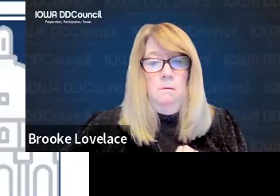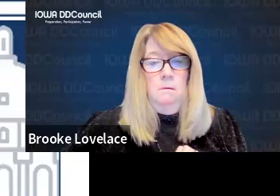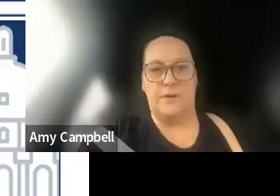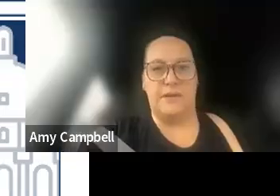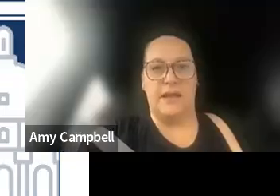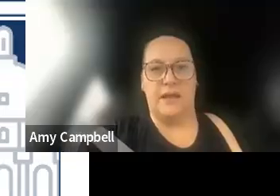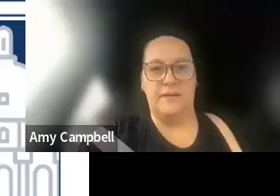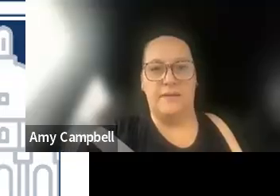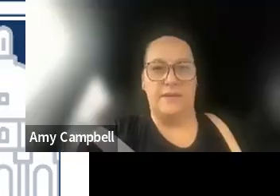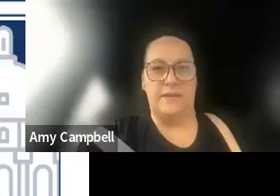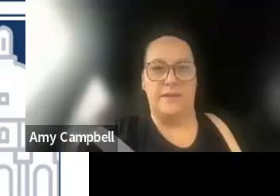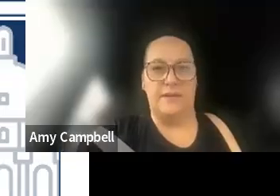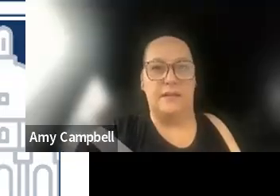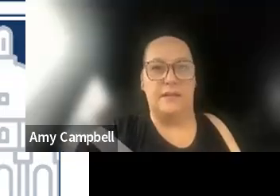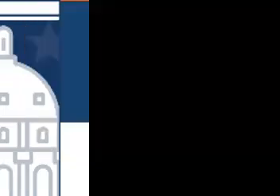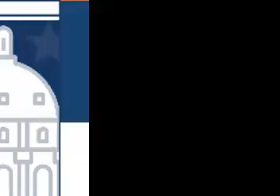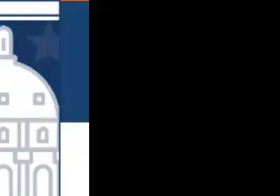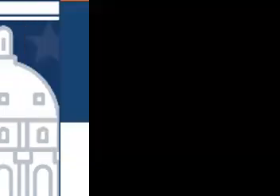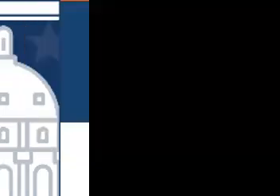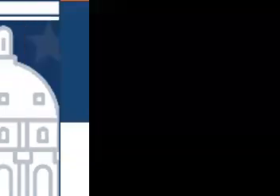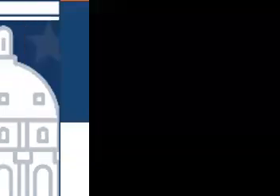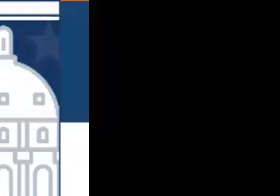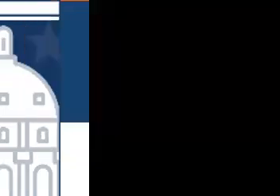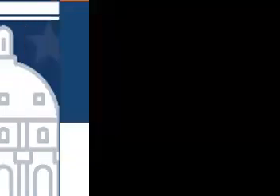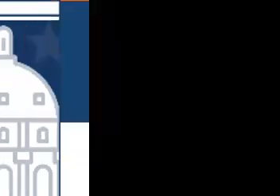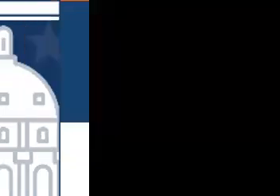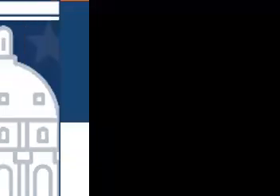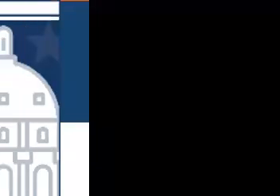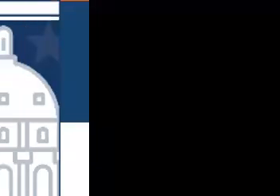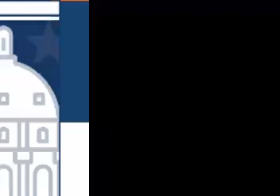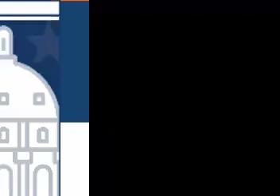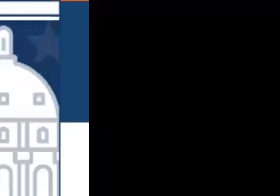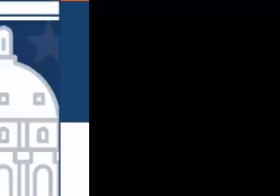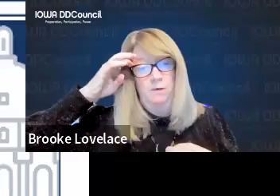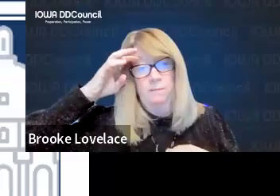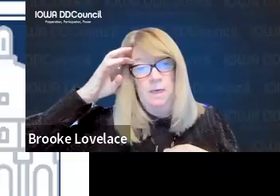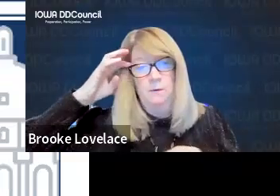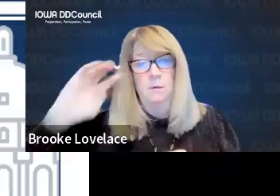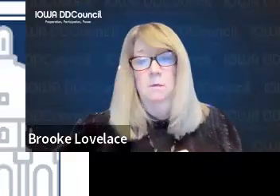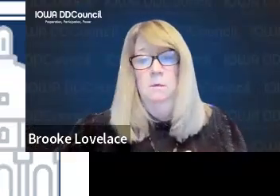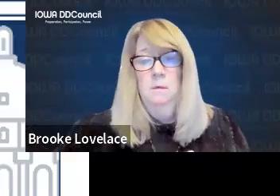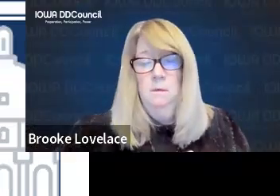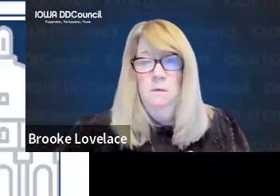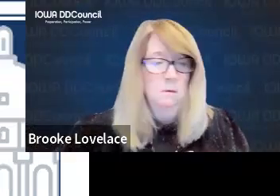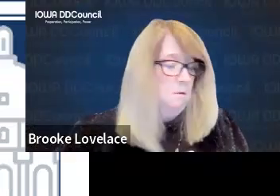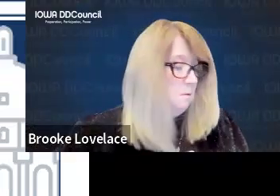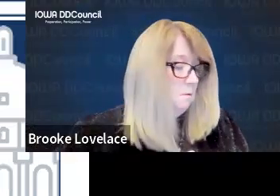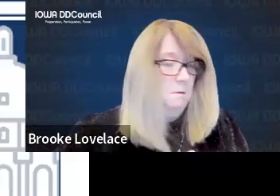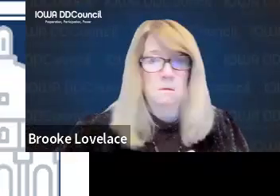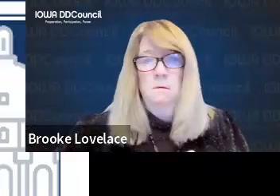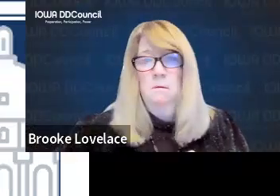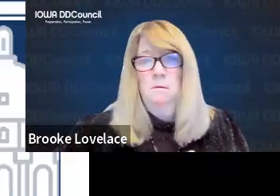We did do one, yeah. Yeah. Oh, okay. And that was in the first poll. You had both of them Well, together. but